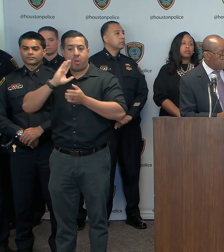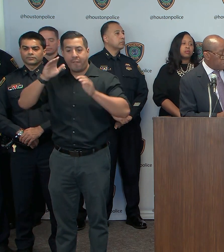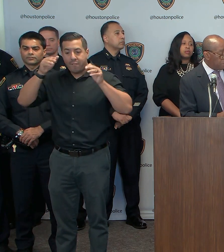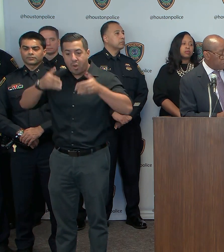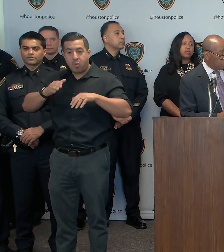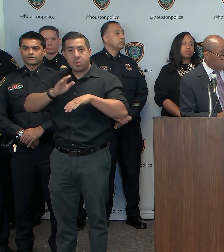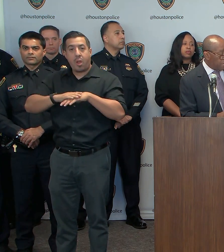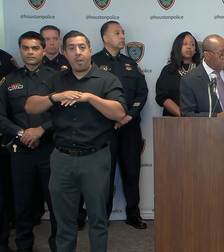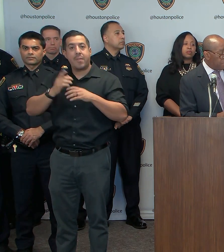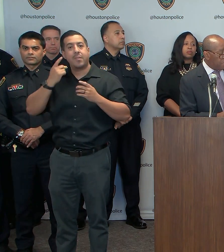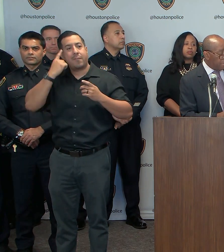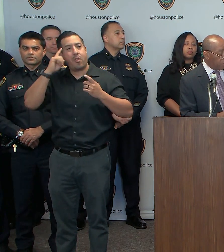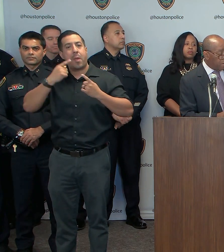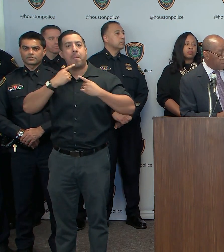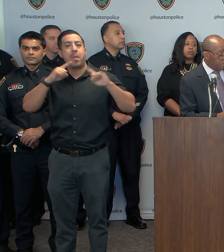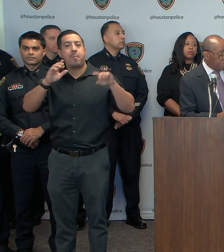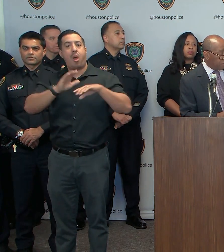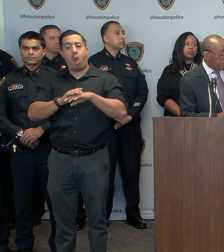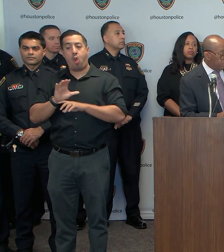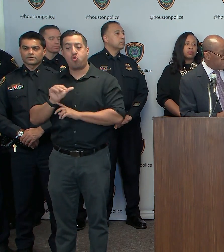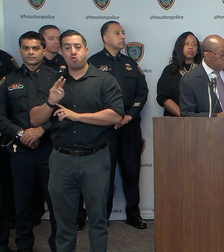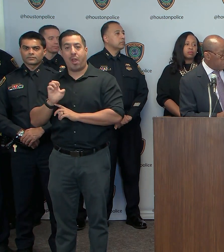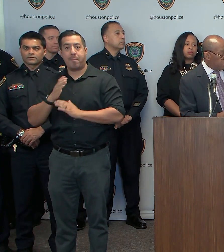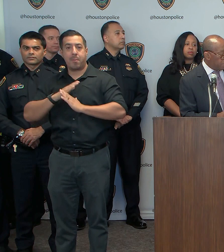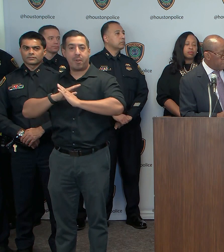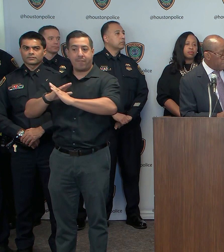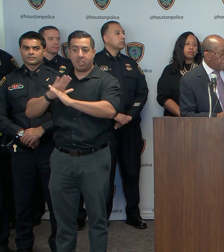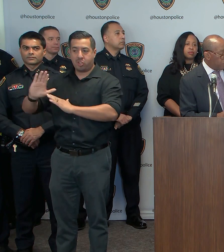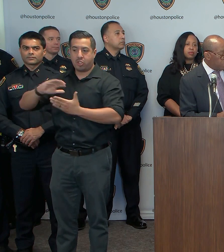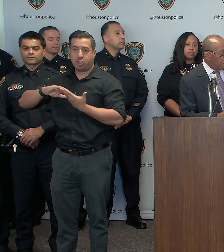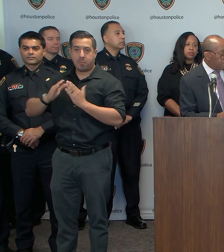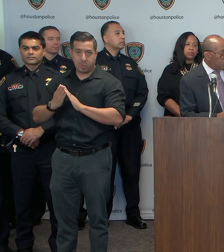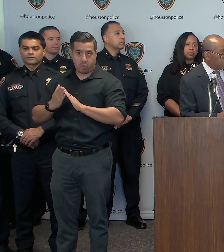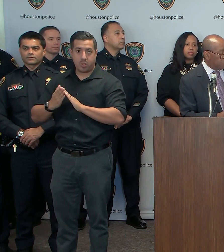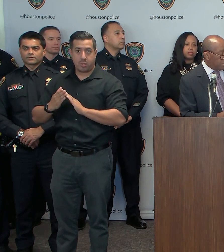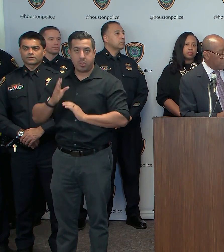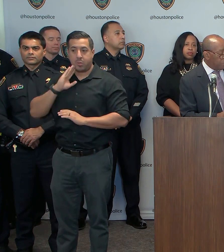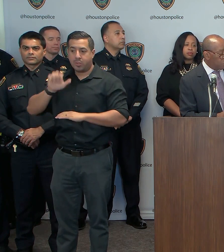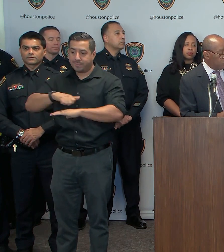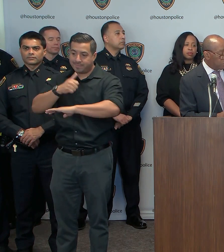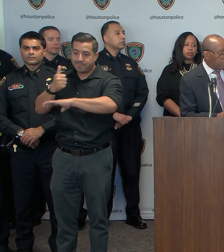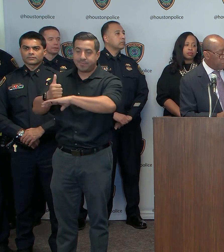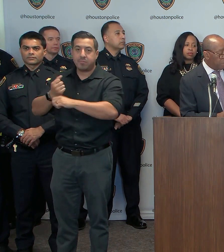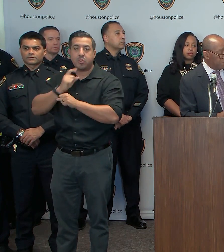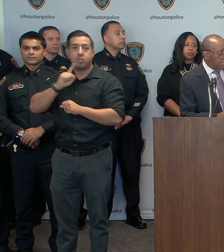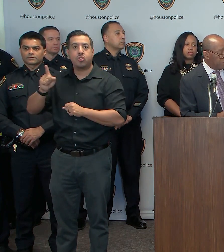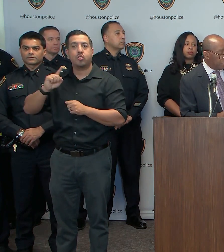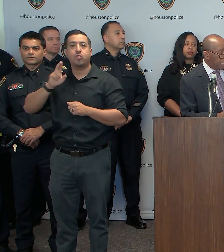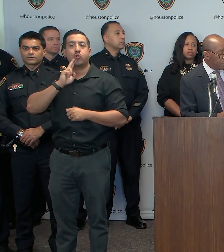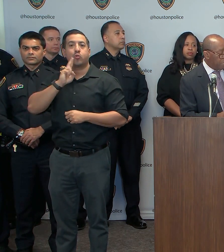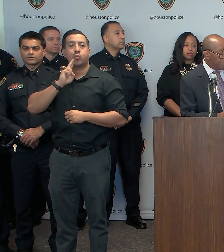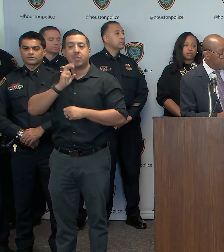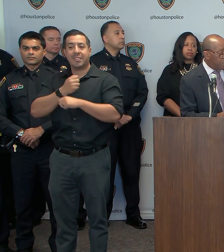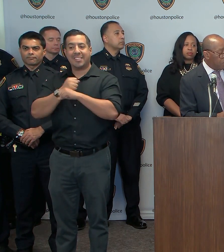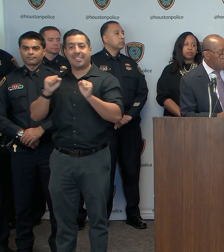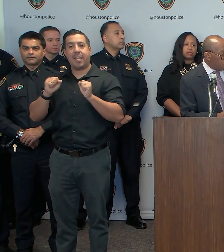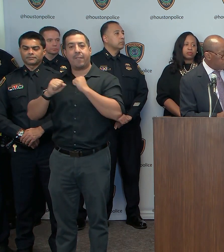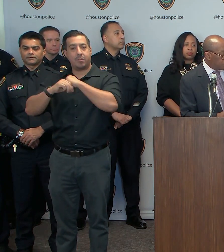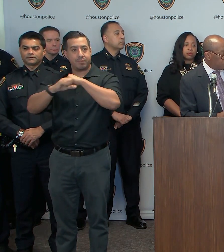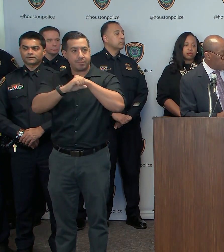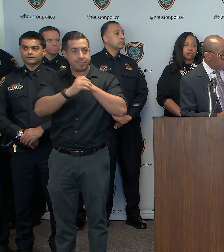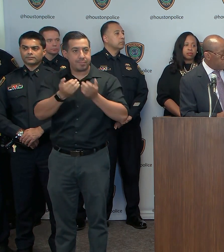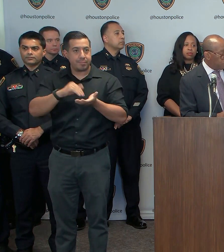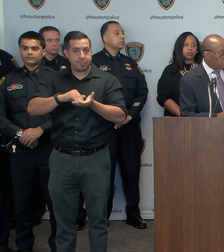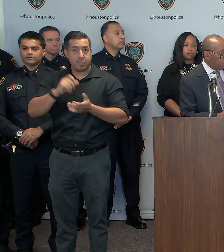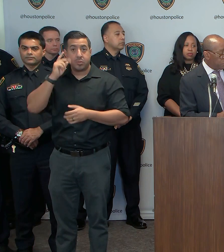education of the public on crime and crime prevention in their community and reinforce the Keep Houston Safe public safety campaign.